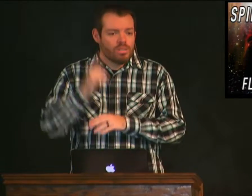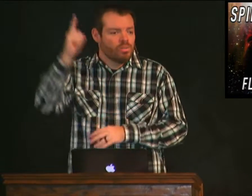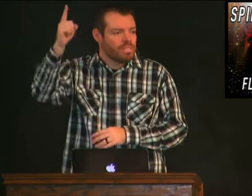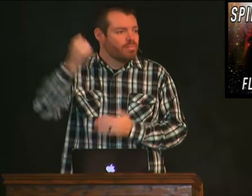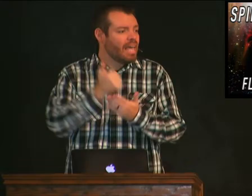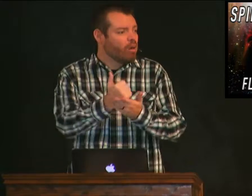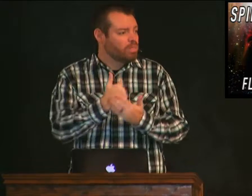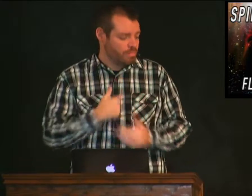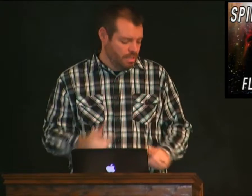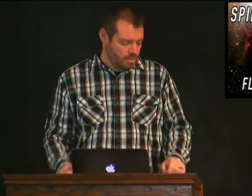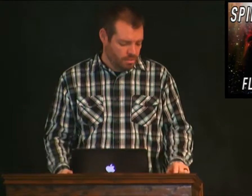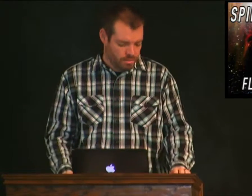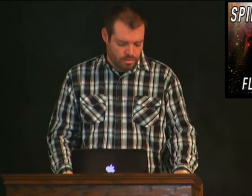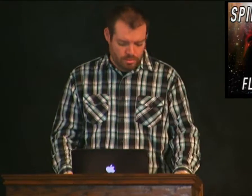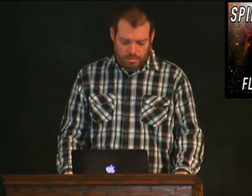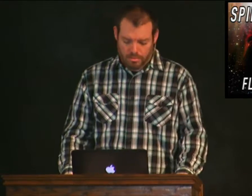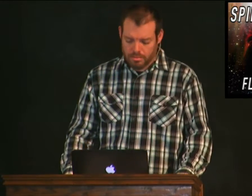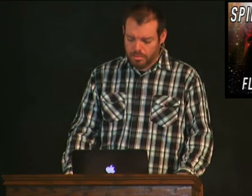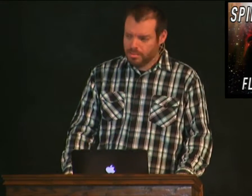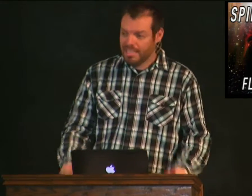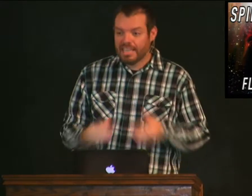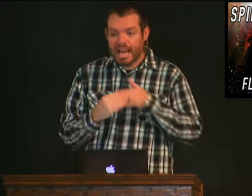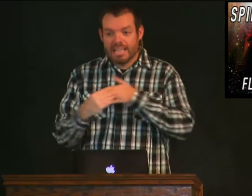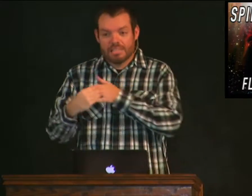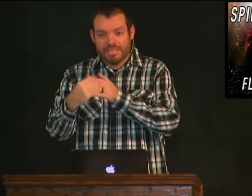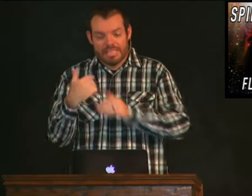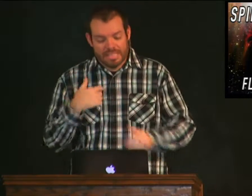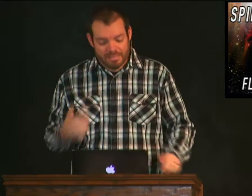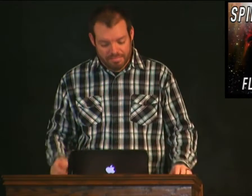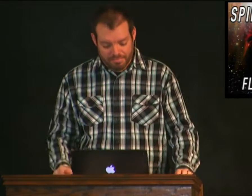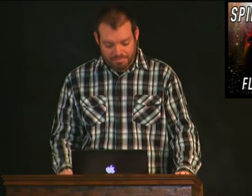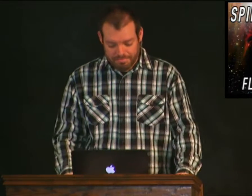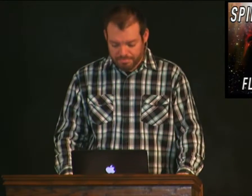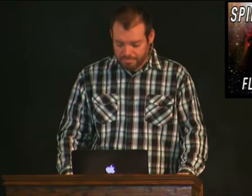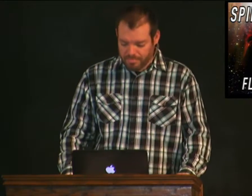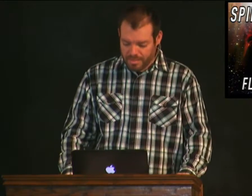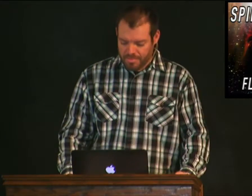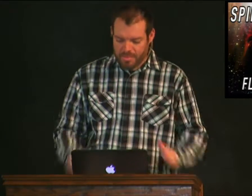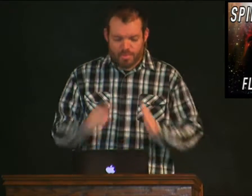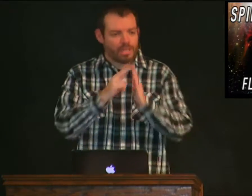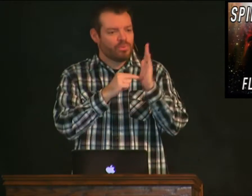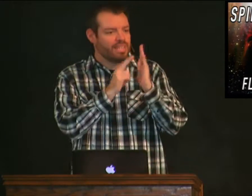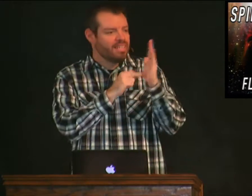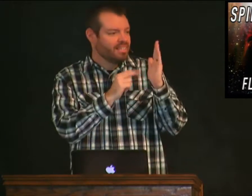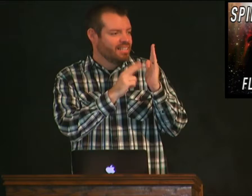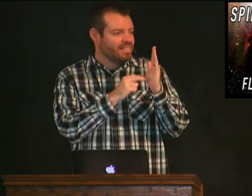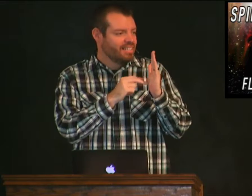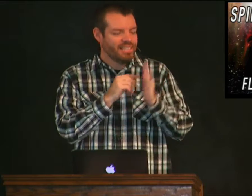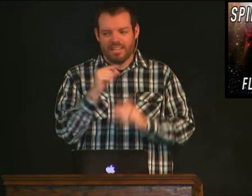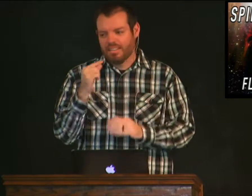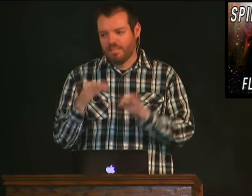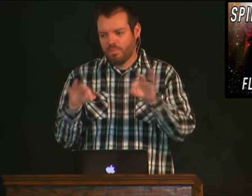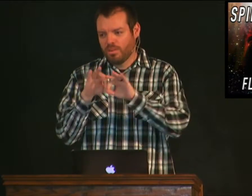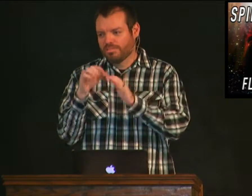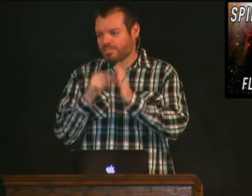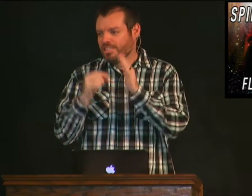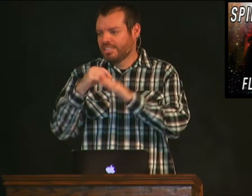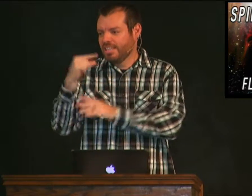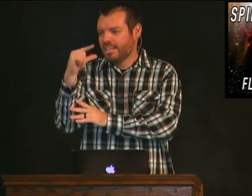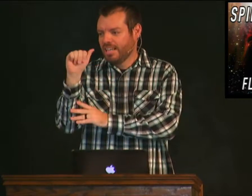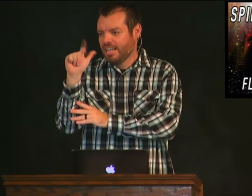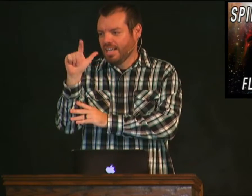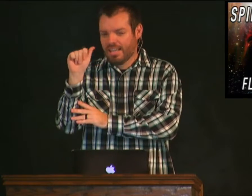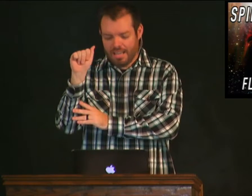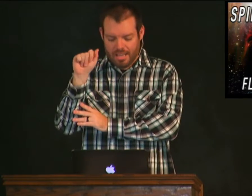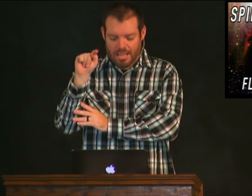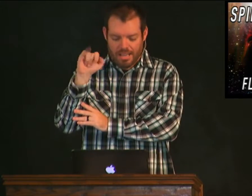But when I use Him, He helps me. He guides me. I'm going to read the four verses